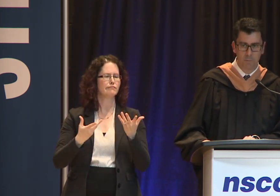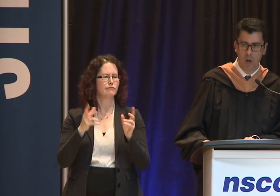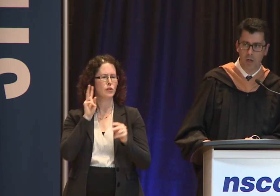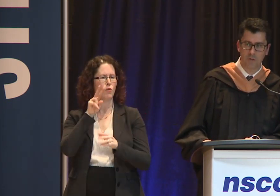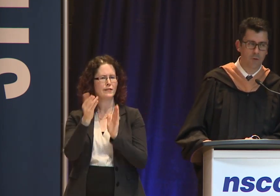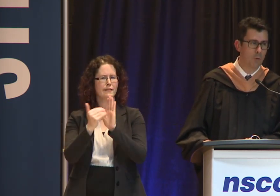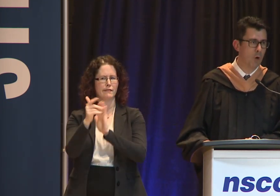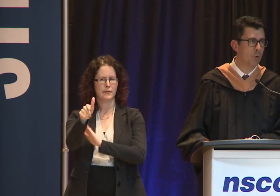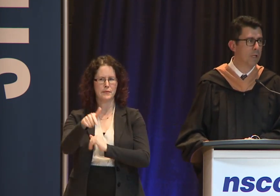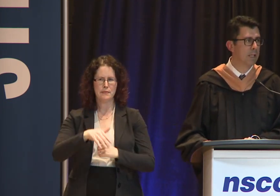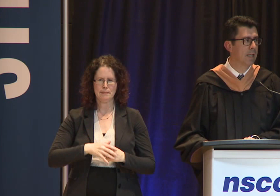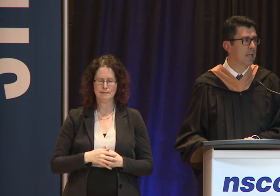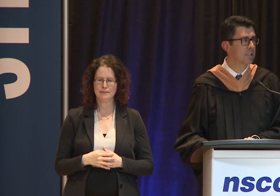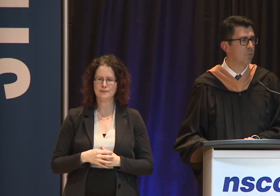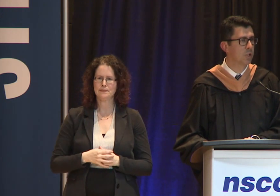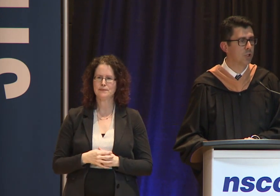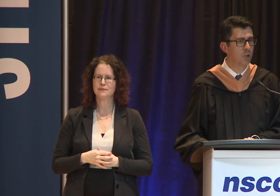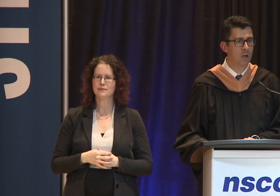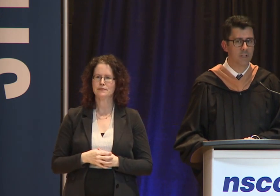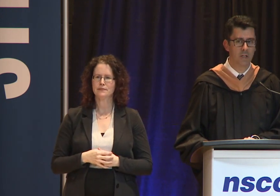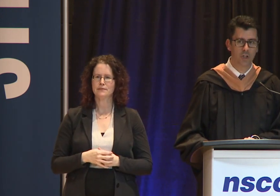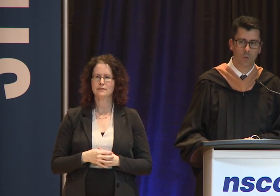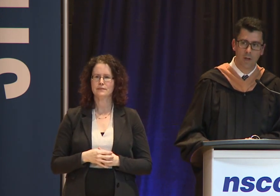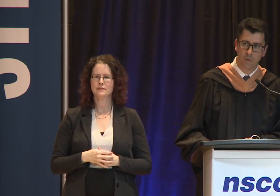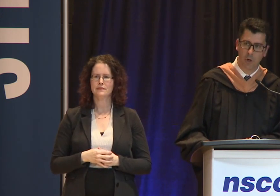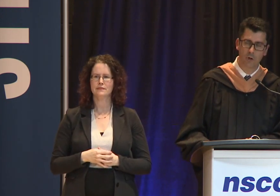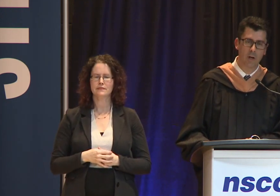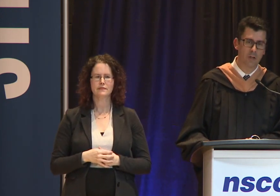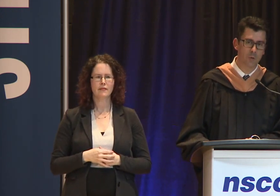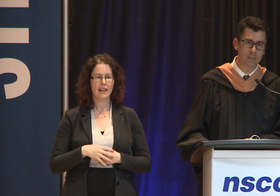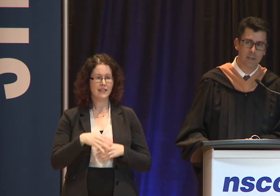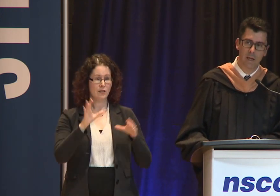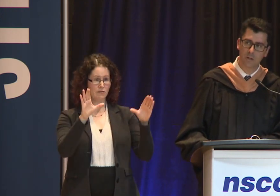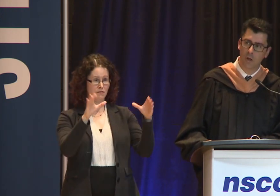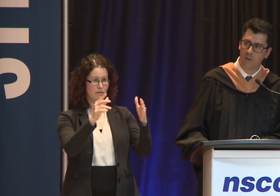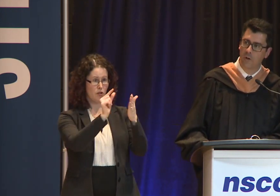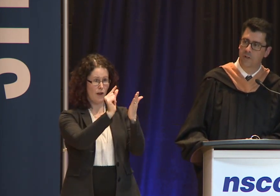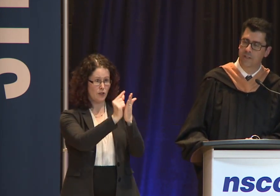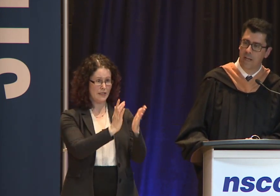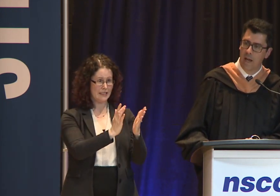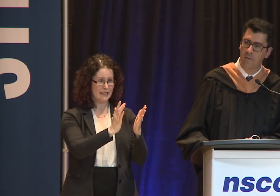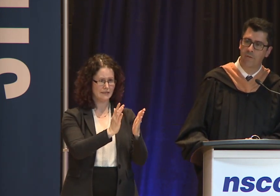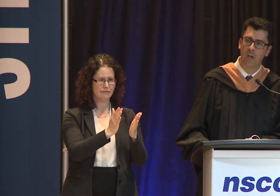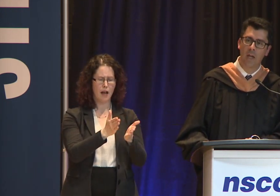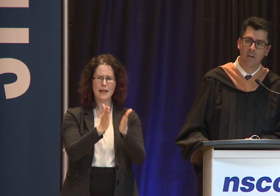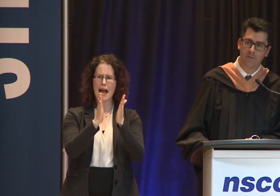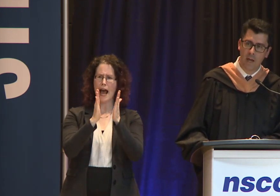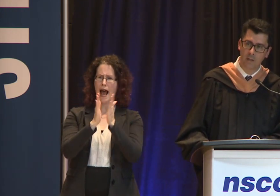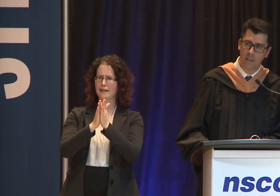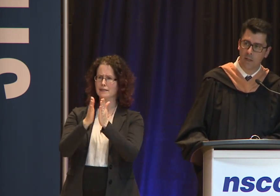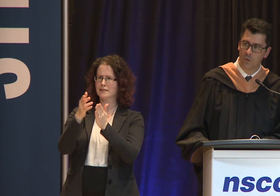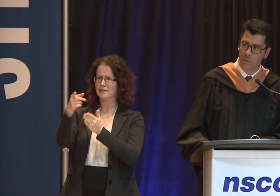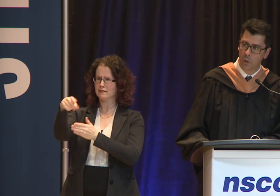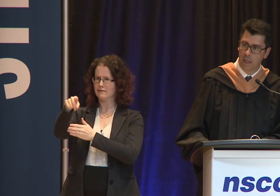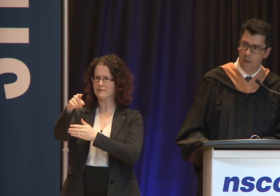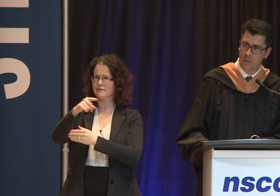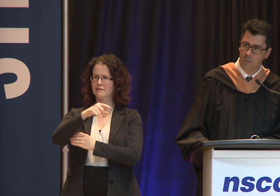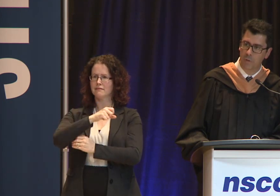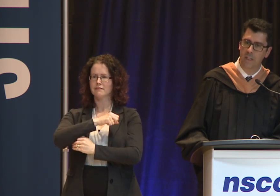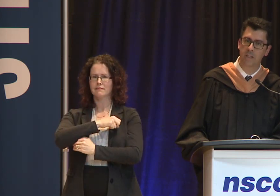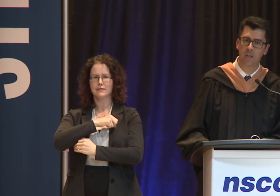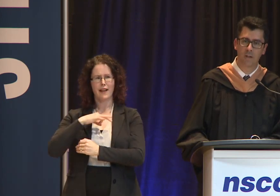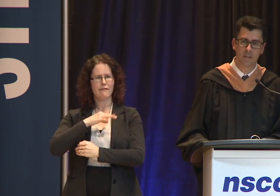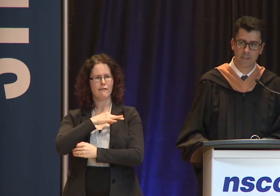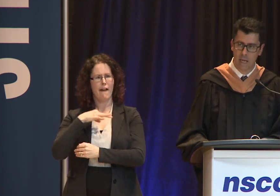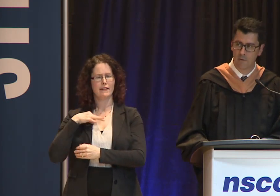I would like to pause for a moment and ask if we turn our attention away from our graduates and ask all of our staff and faculty at Lunenburg campus